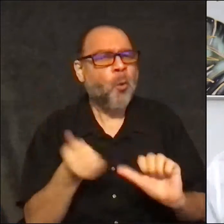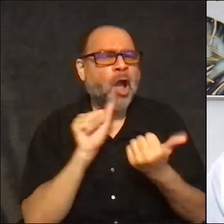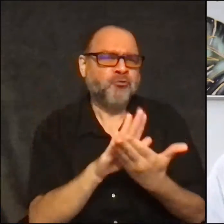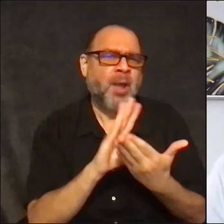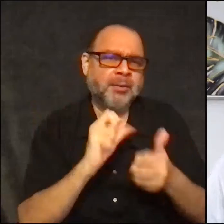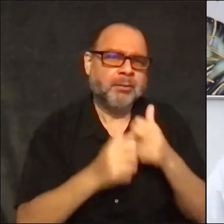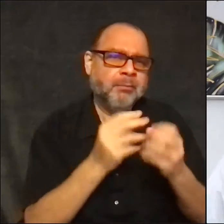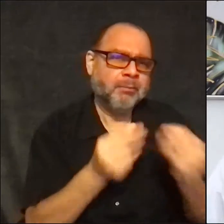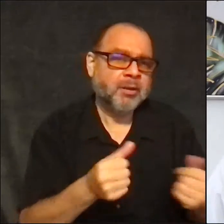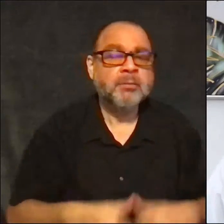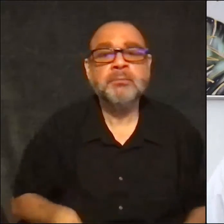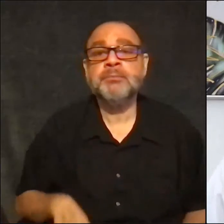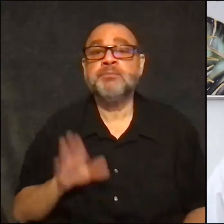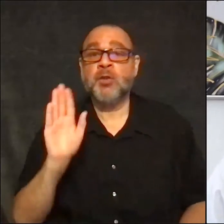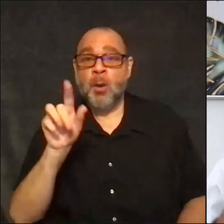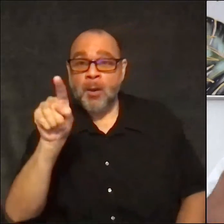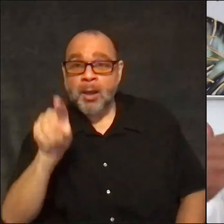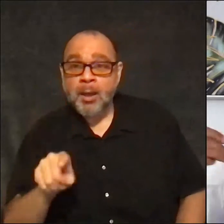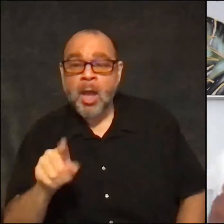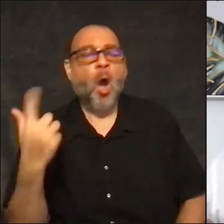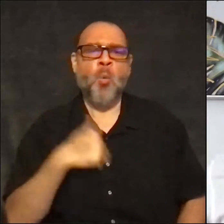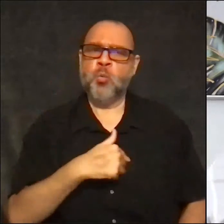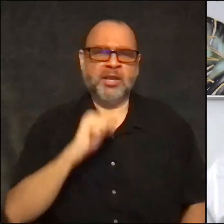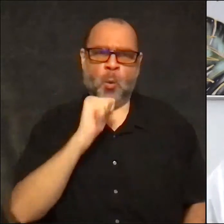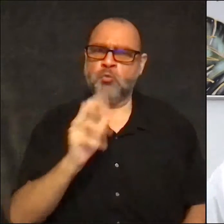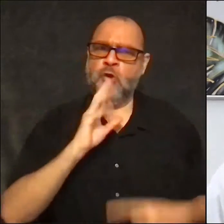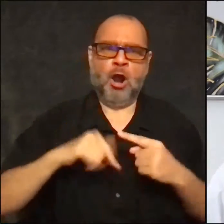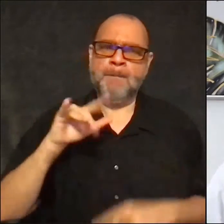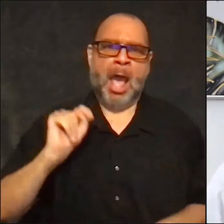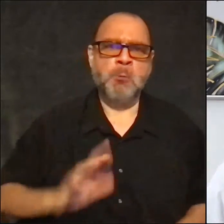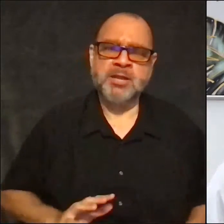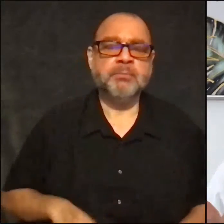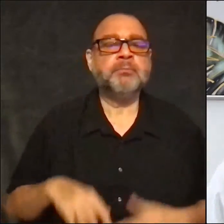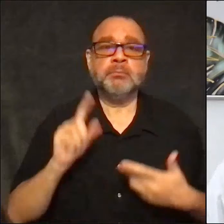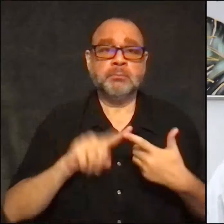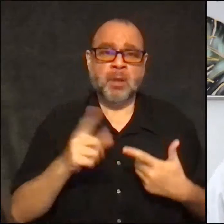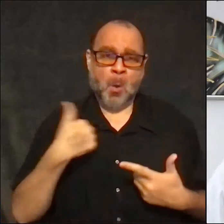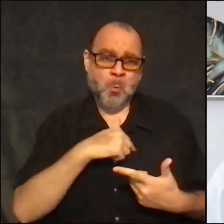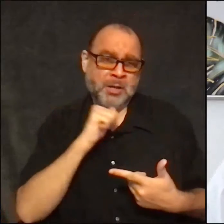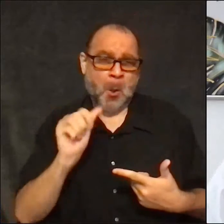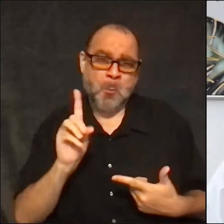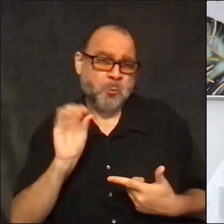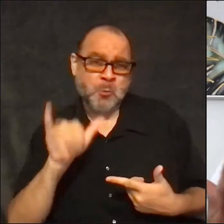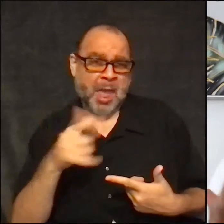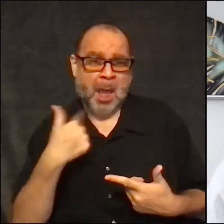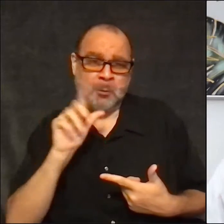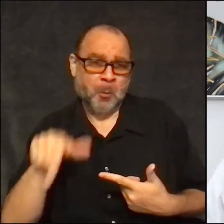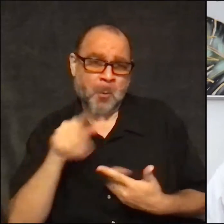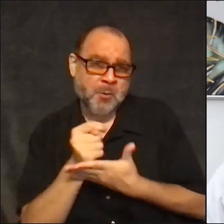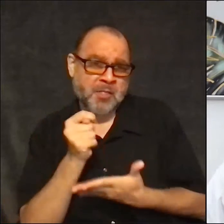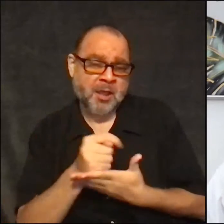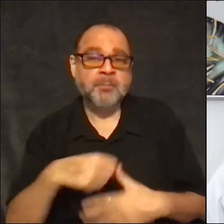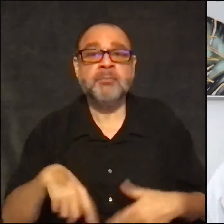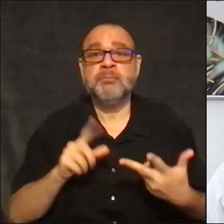Anthony. We don't talk about it. Sean, we don't do that. Dr. Jamie Mendoza puts, we don't do mental